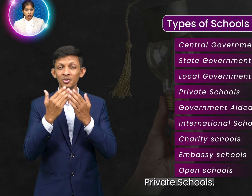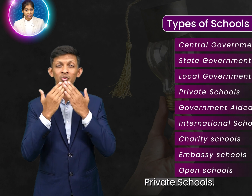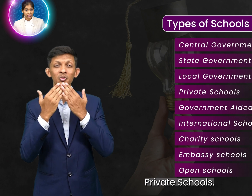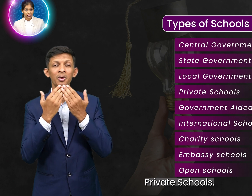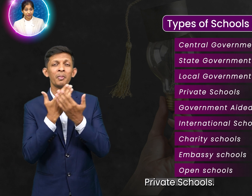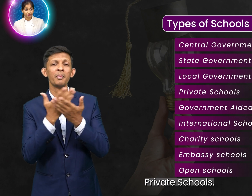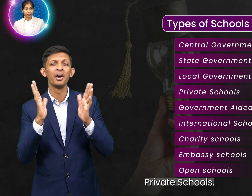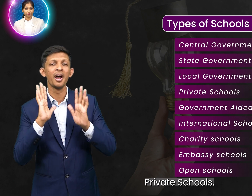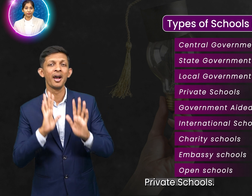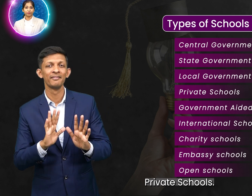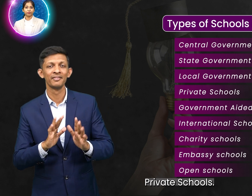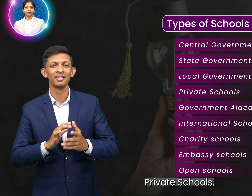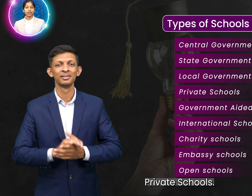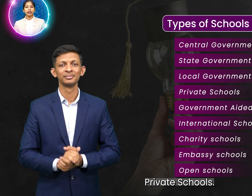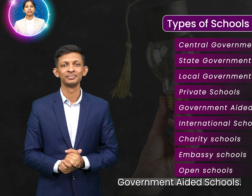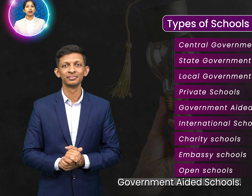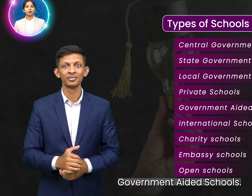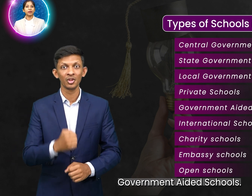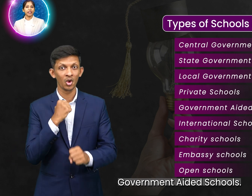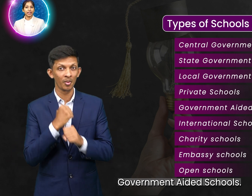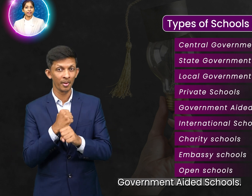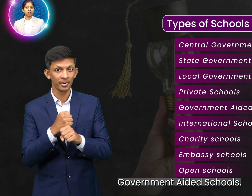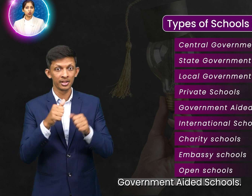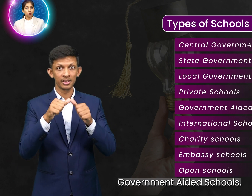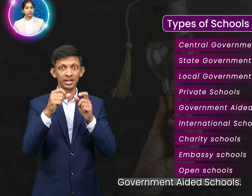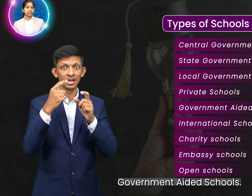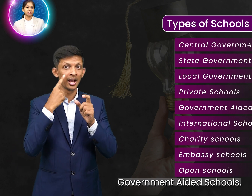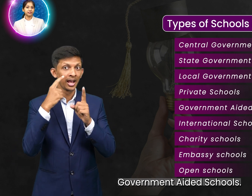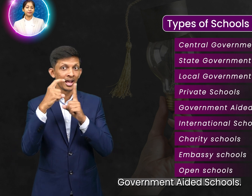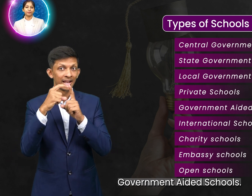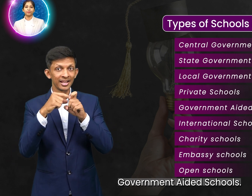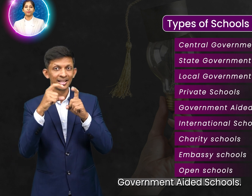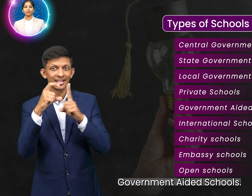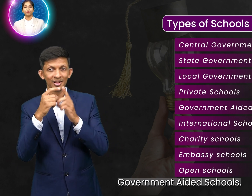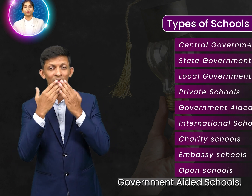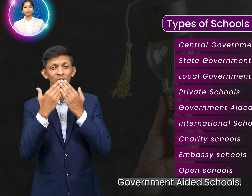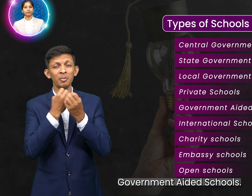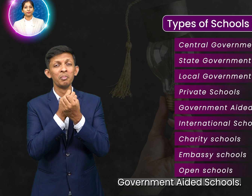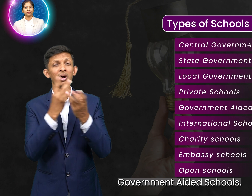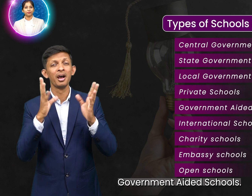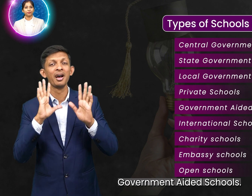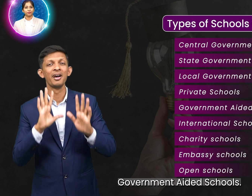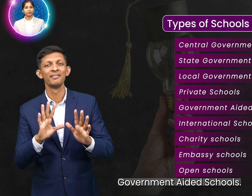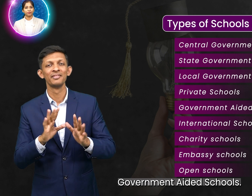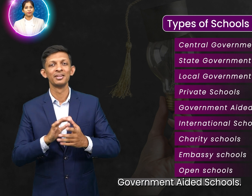private schools, government aided schools,